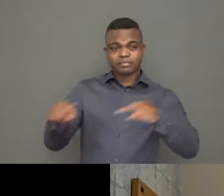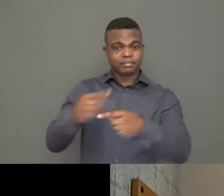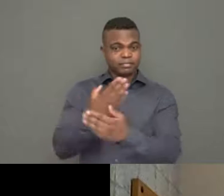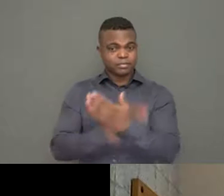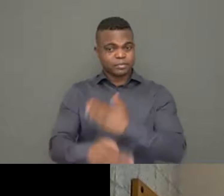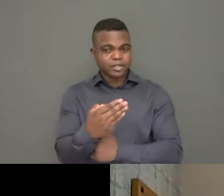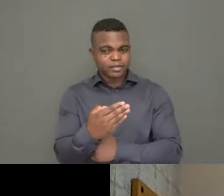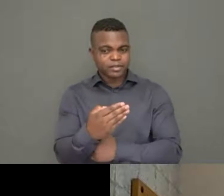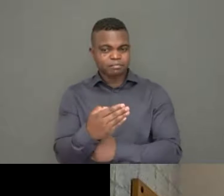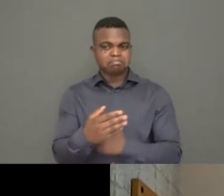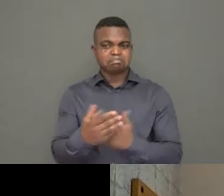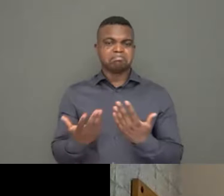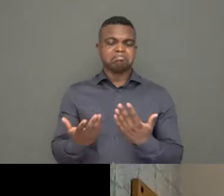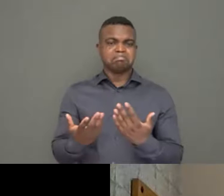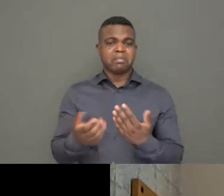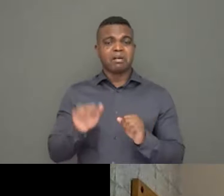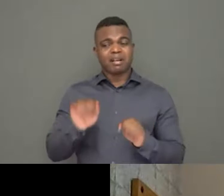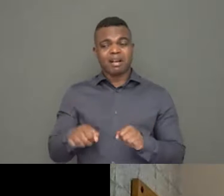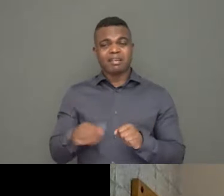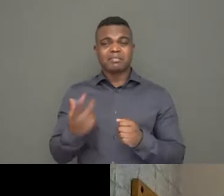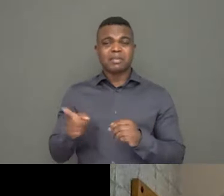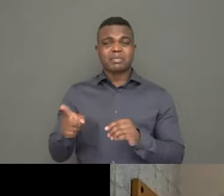much disability inclusiveness. And